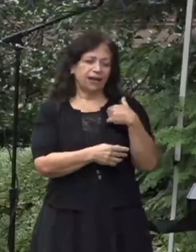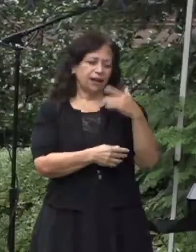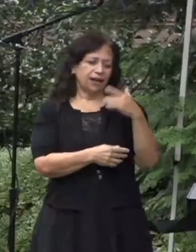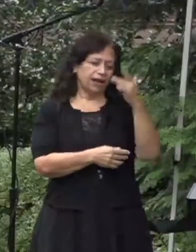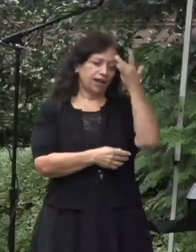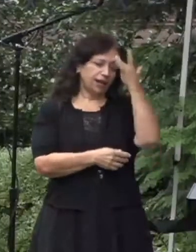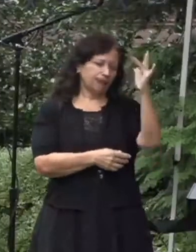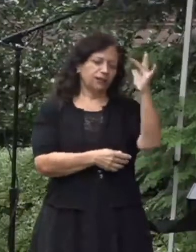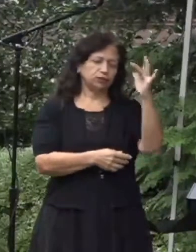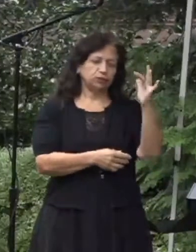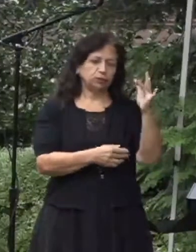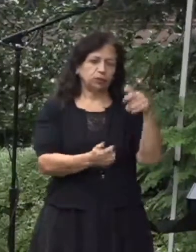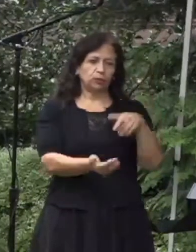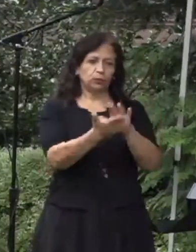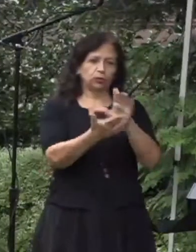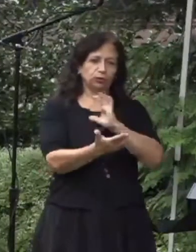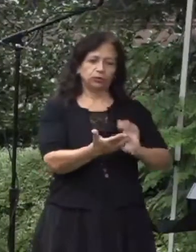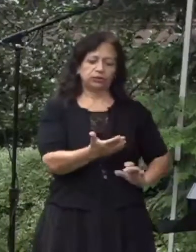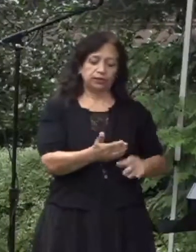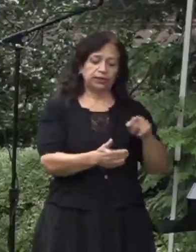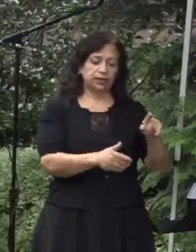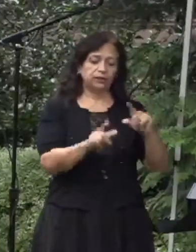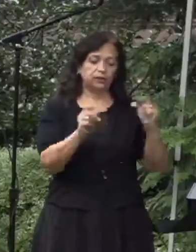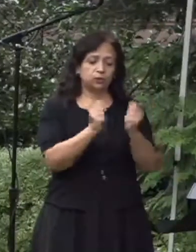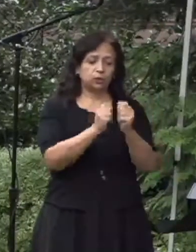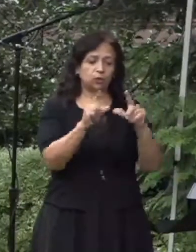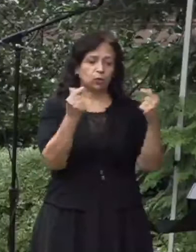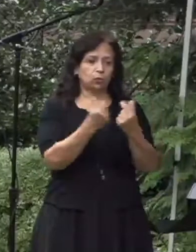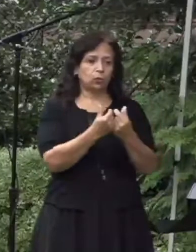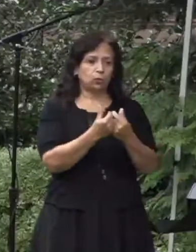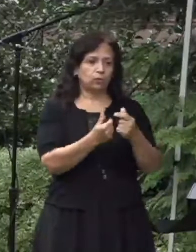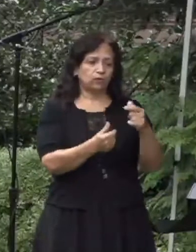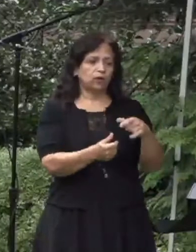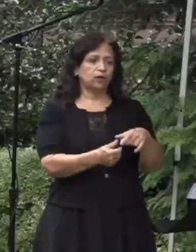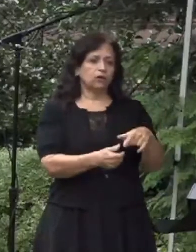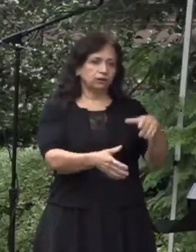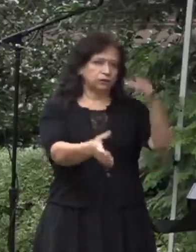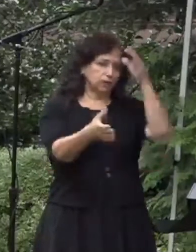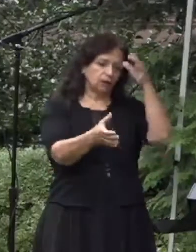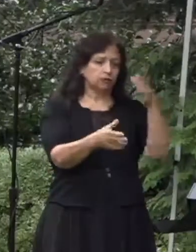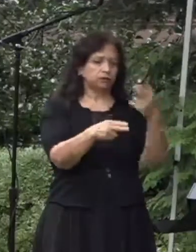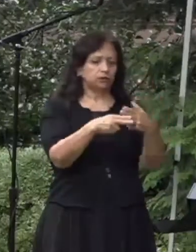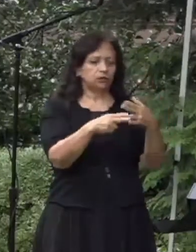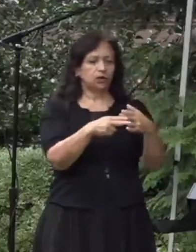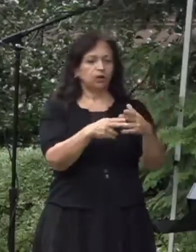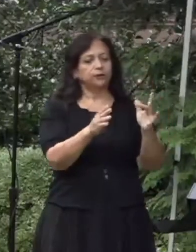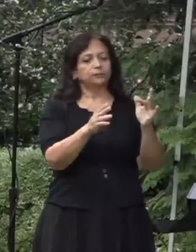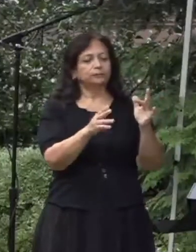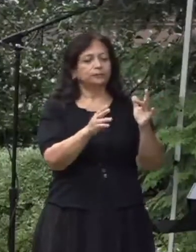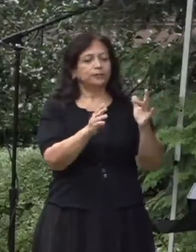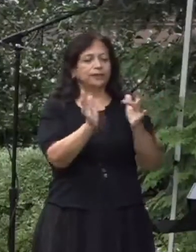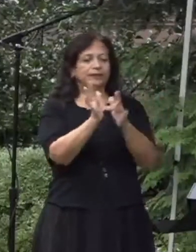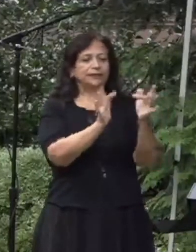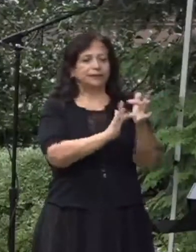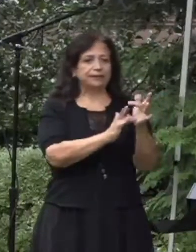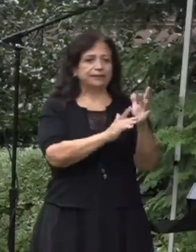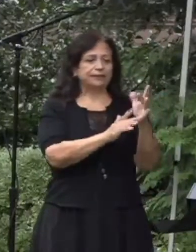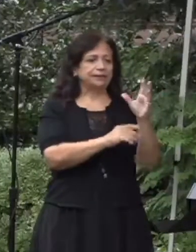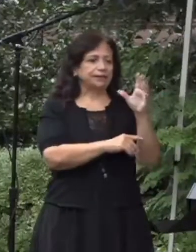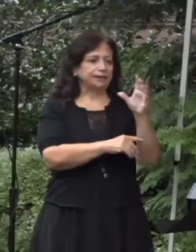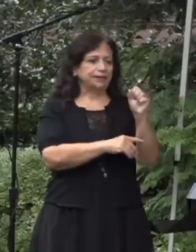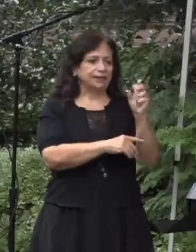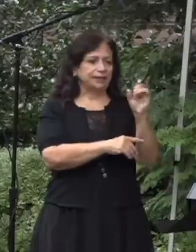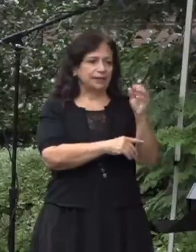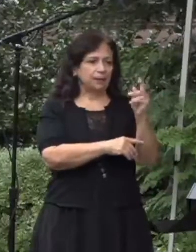to Christianity, was among a group of scholars known as the Jesus Seminar, which was very active